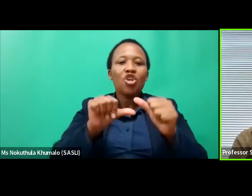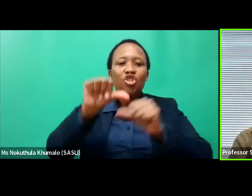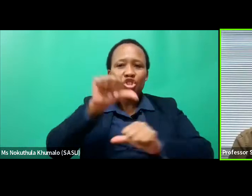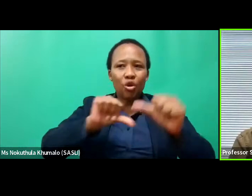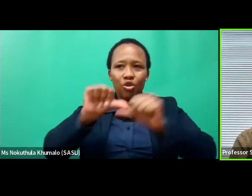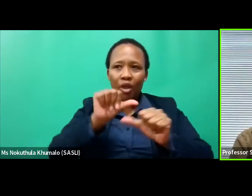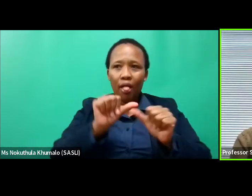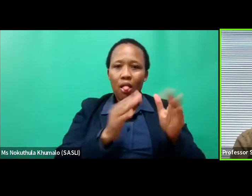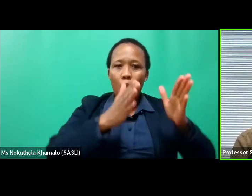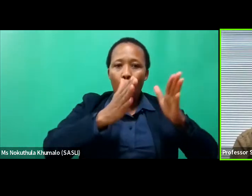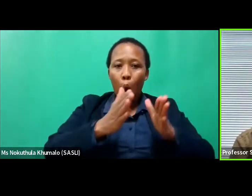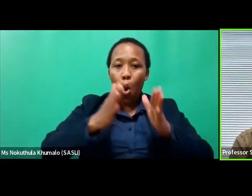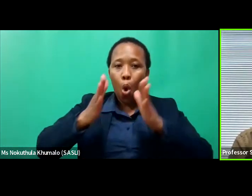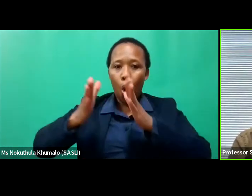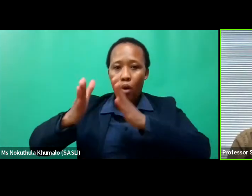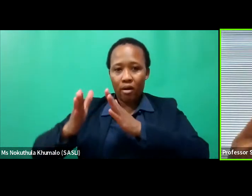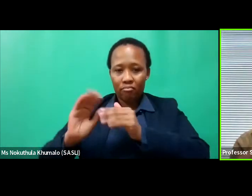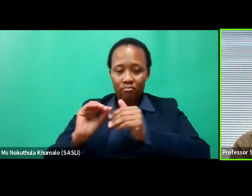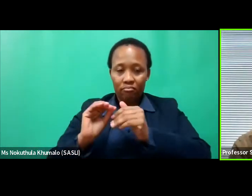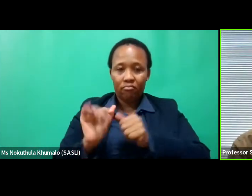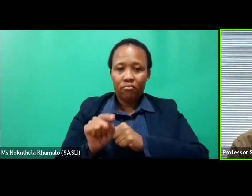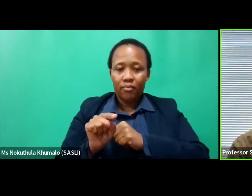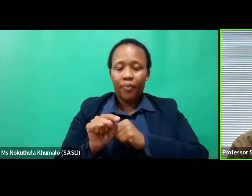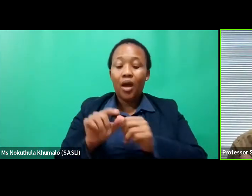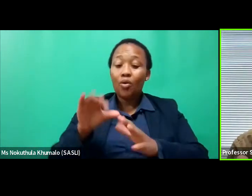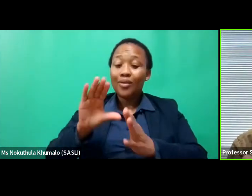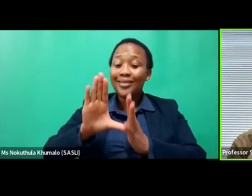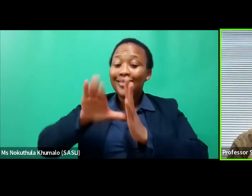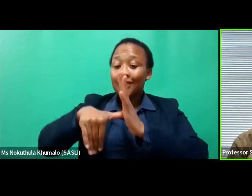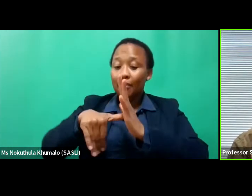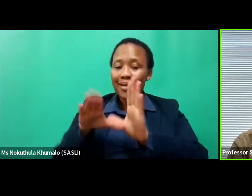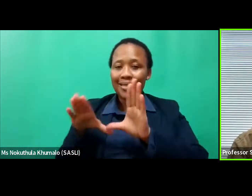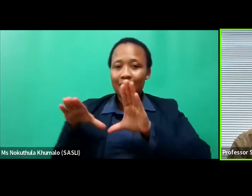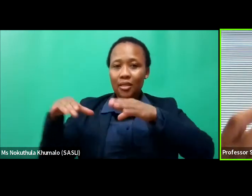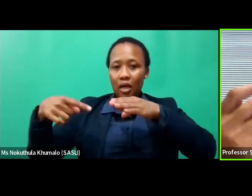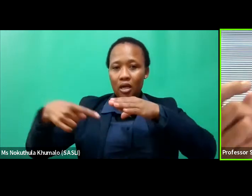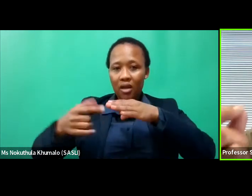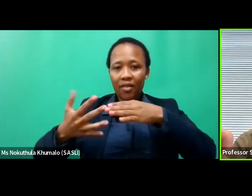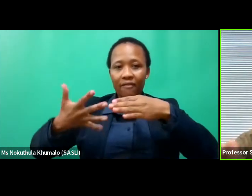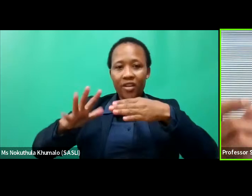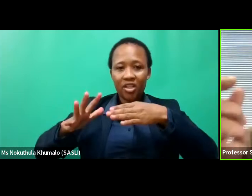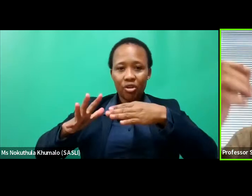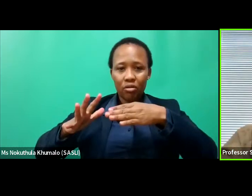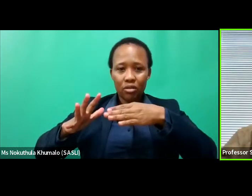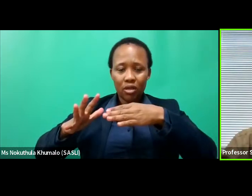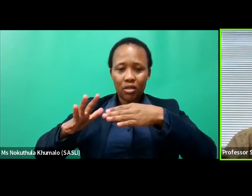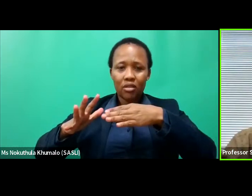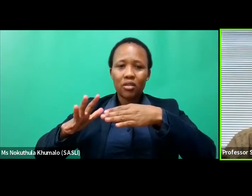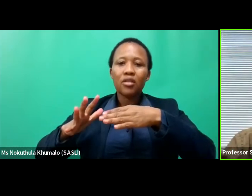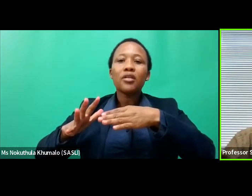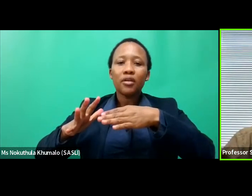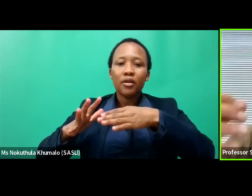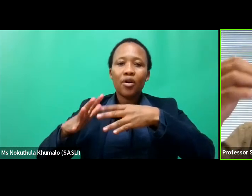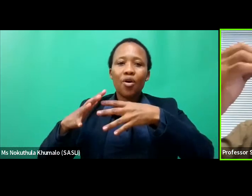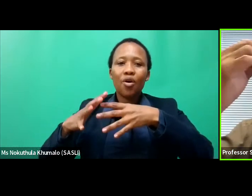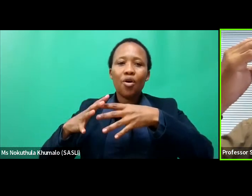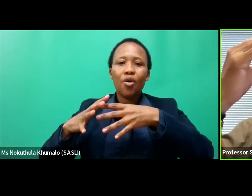disability sector were constructed in the interests of certain